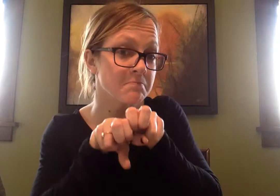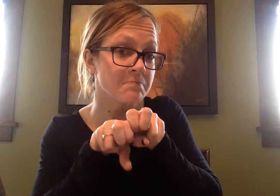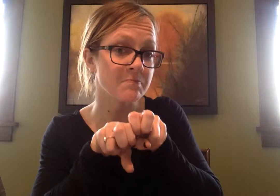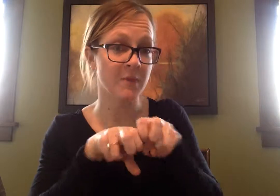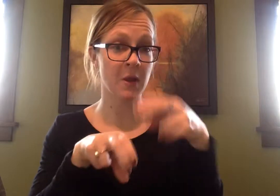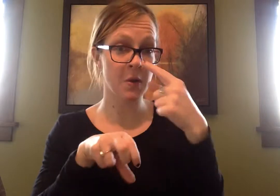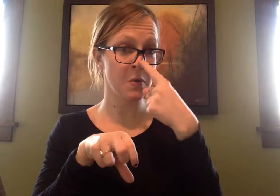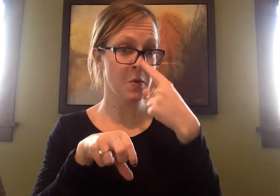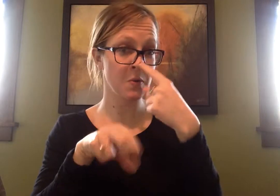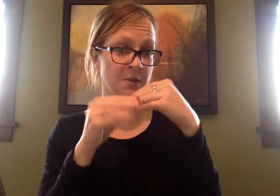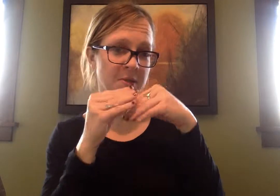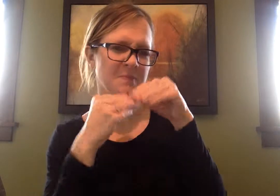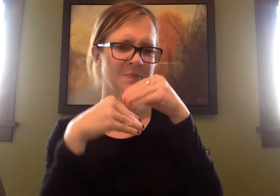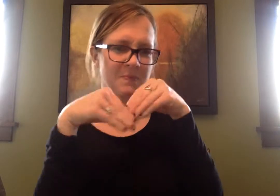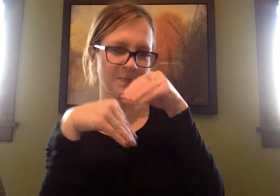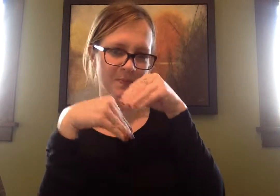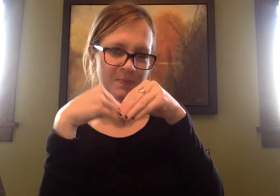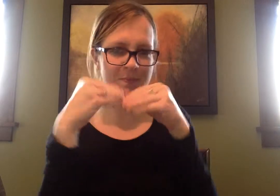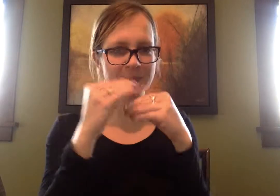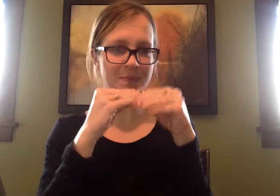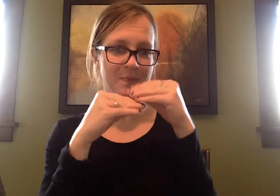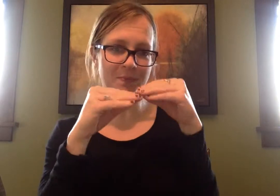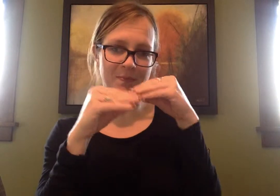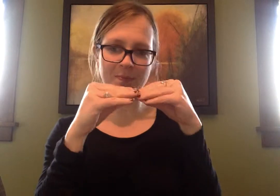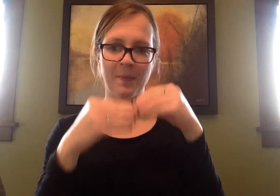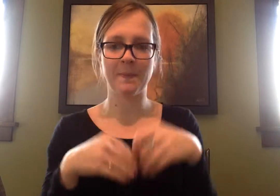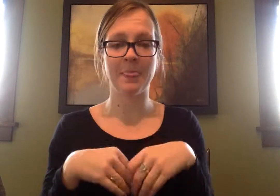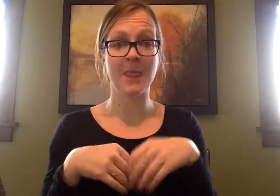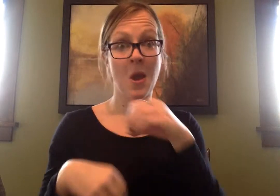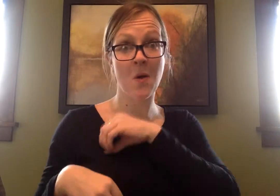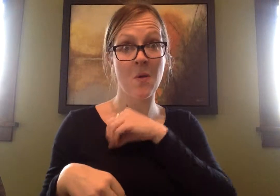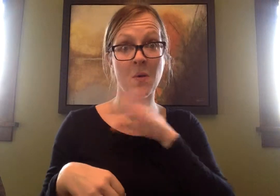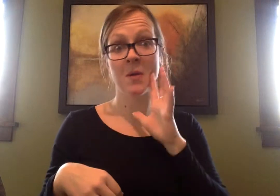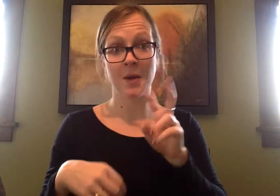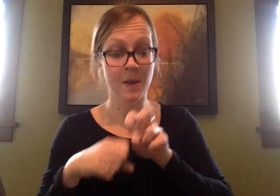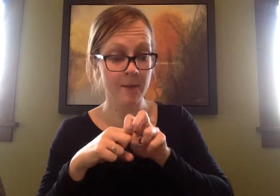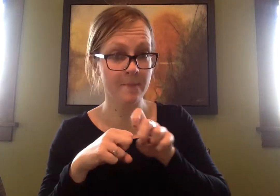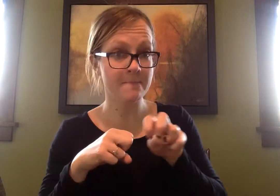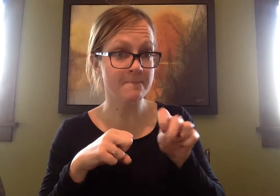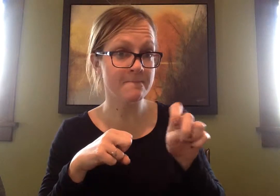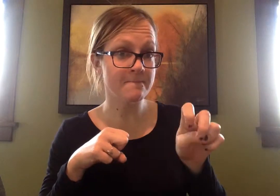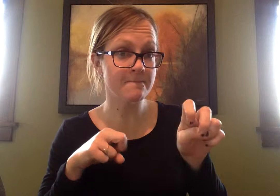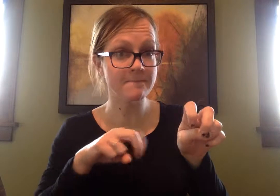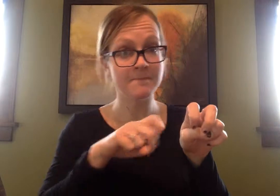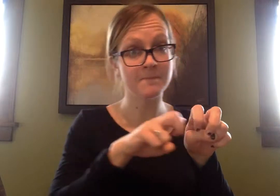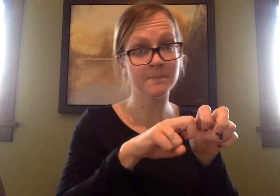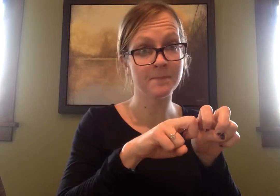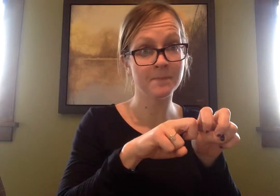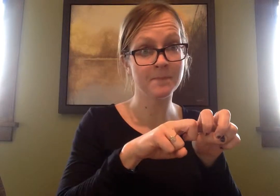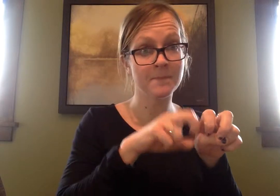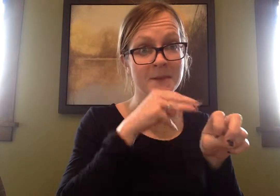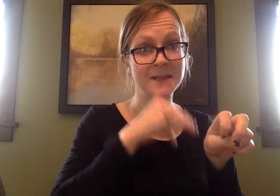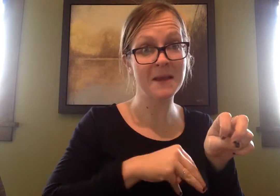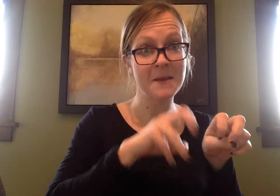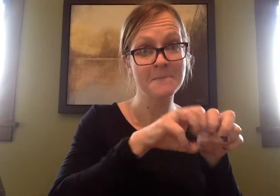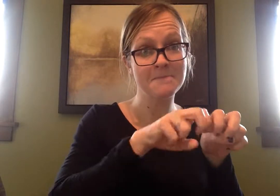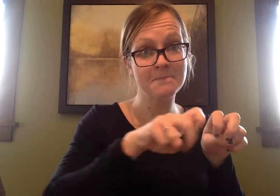Owen leads the way to different parts of the enclosure. Then Mzee leads the way. Owen playfully